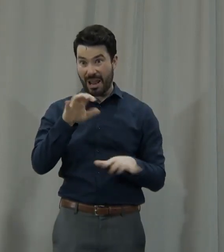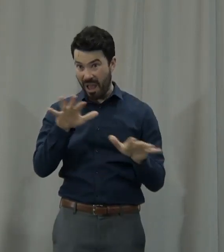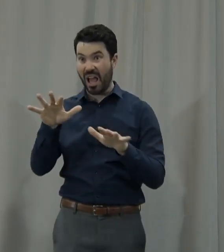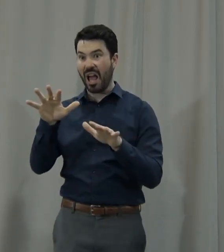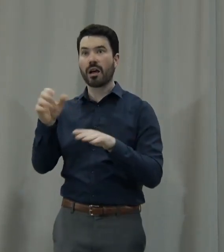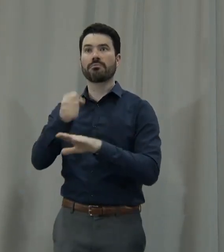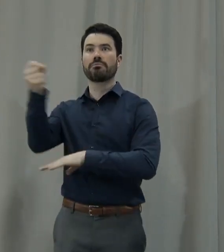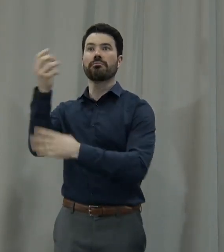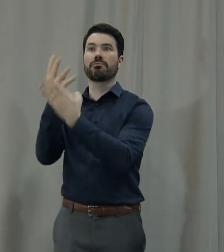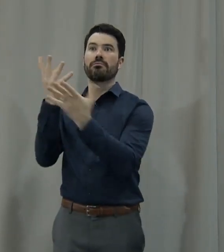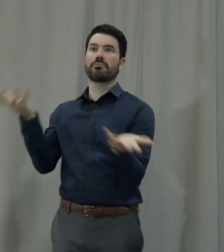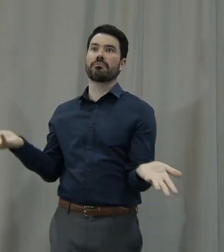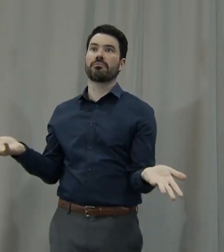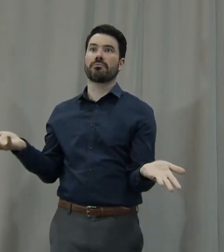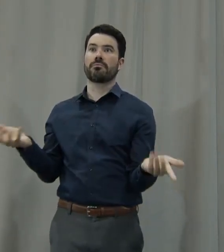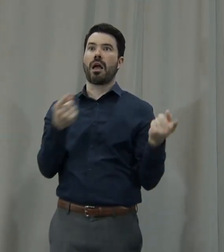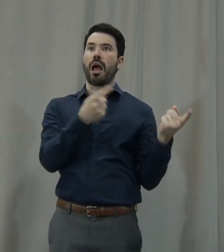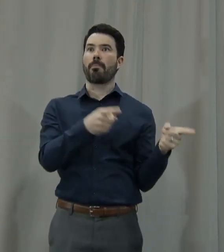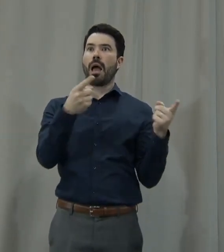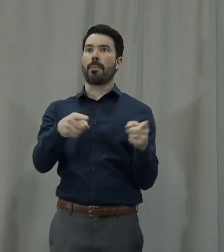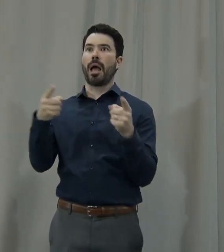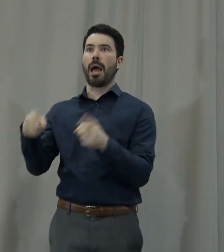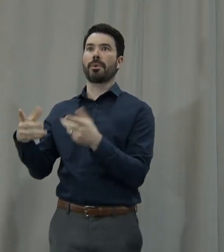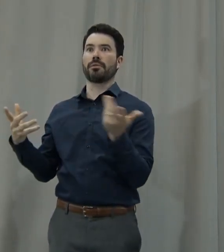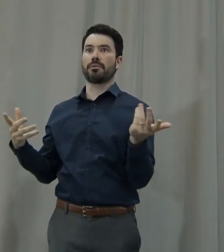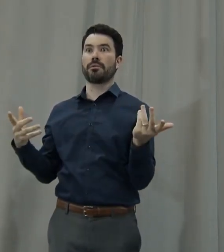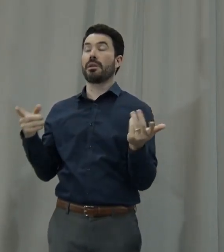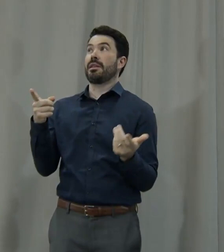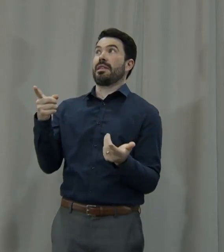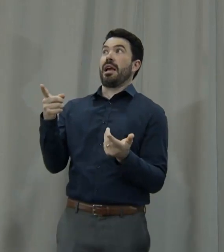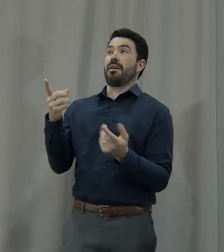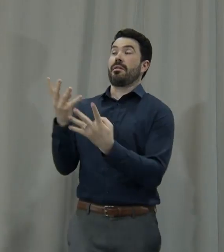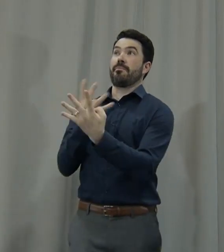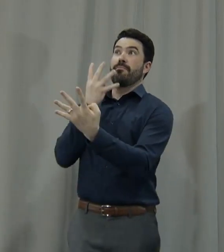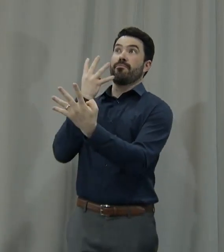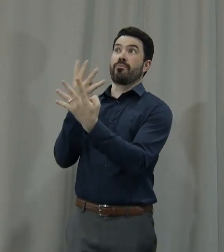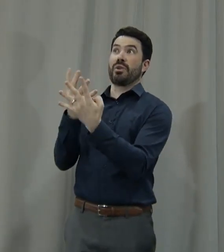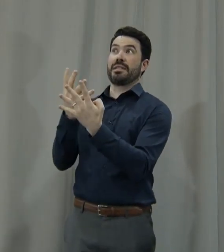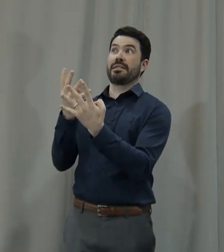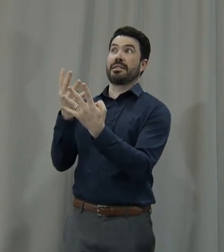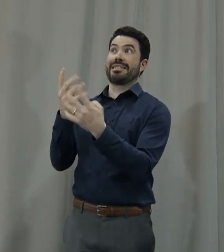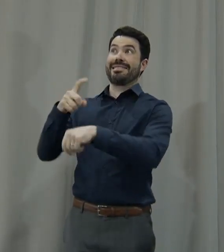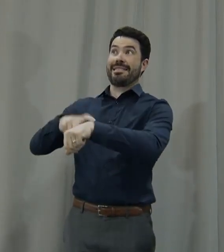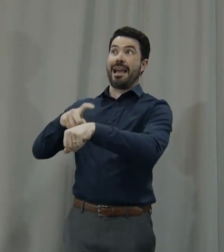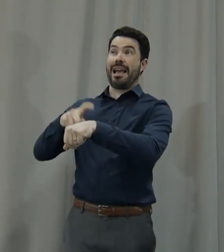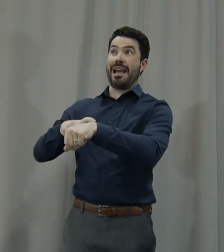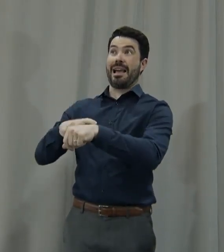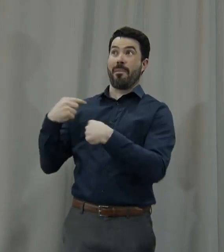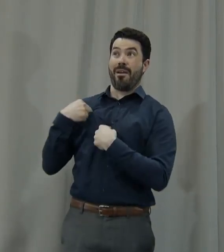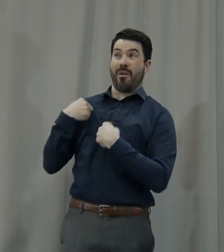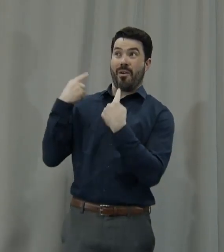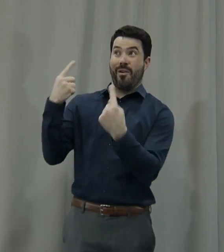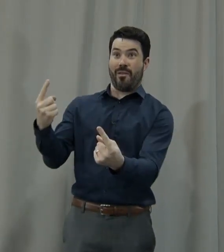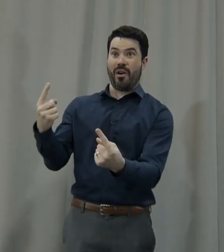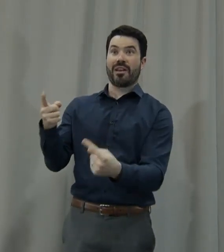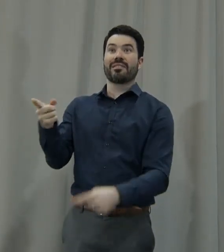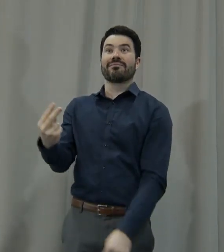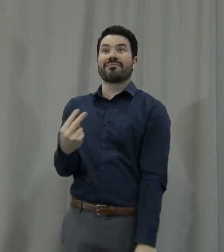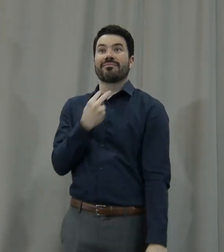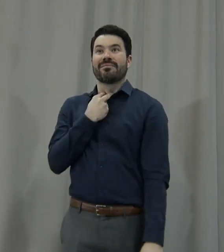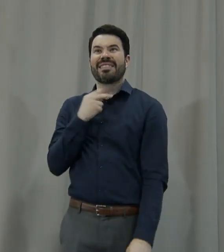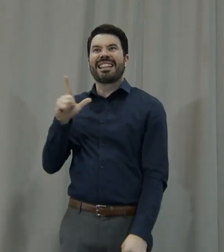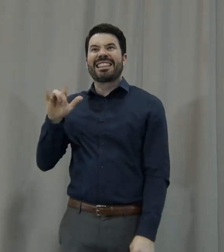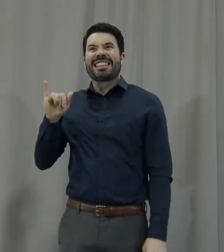Incarceration sentences that actually have, up to this point, lasted their lifetime. With